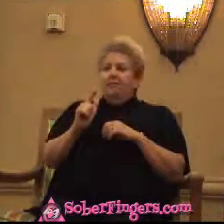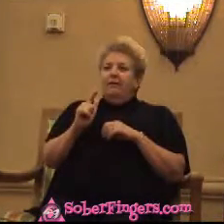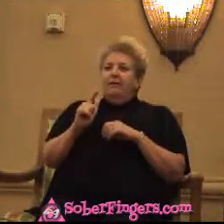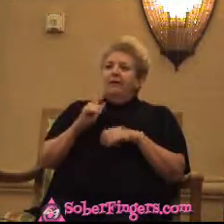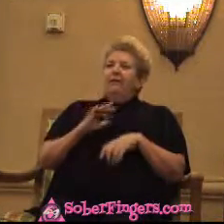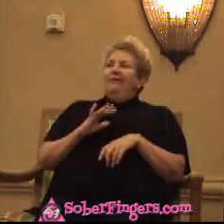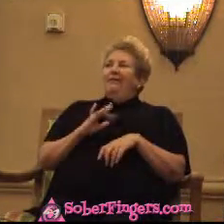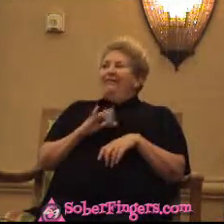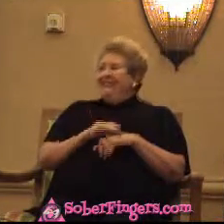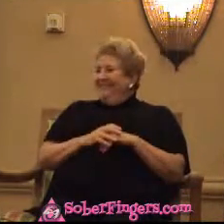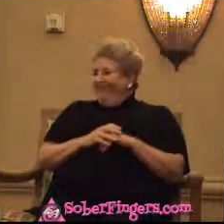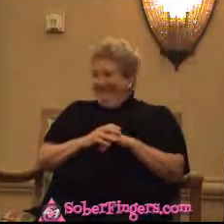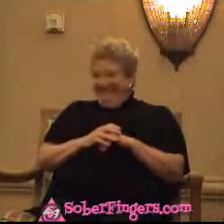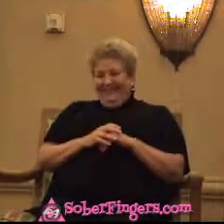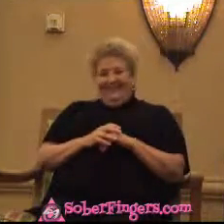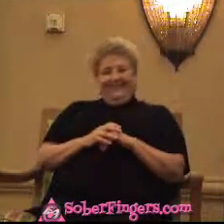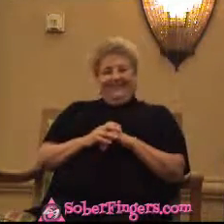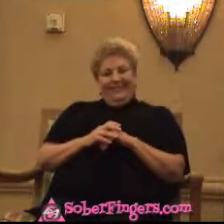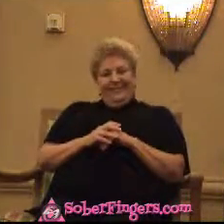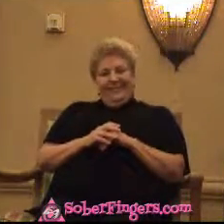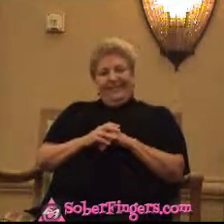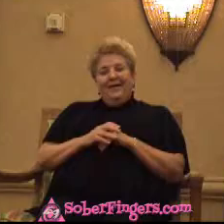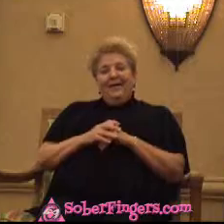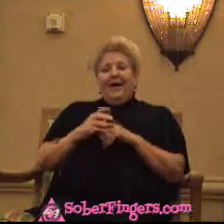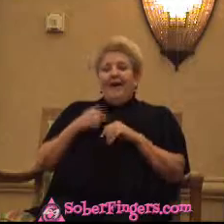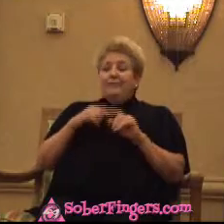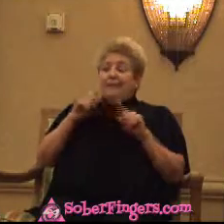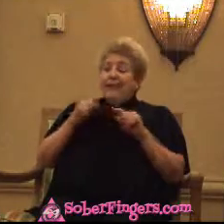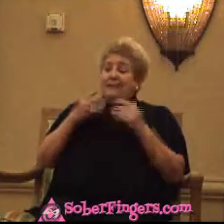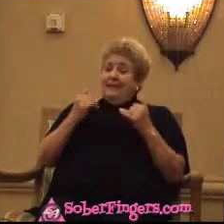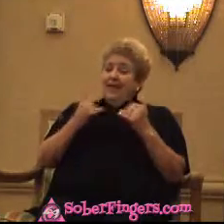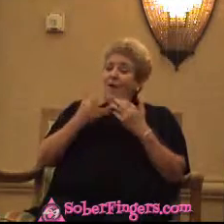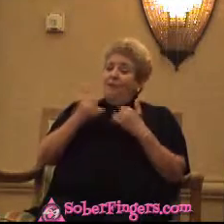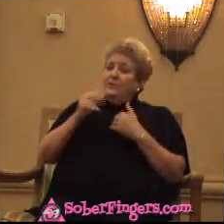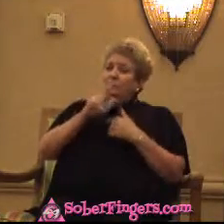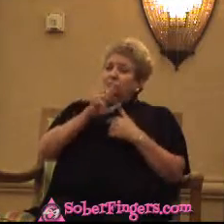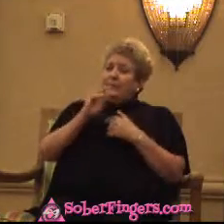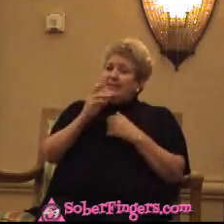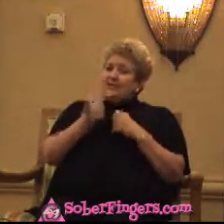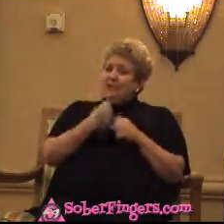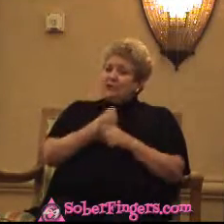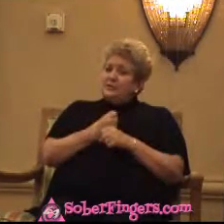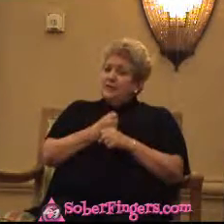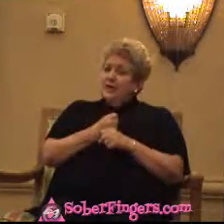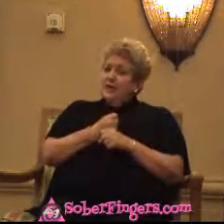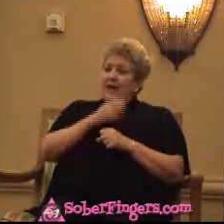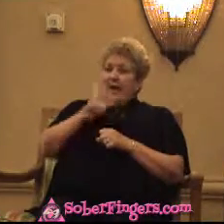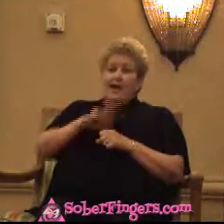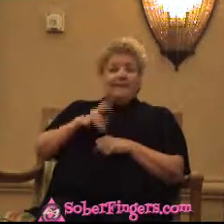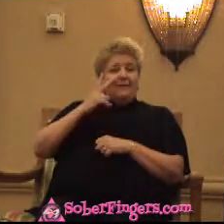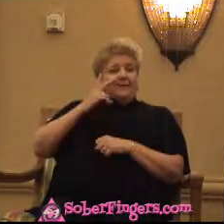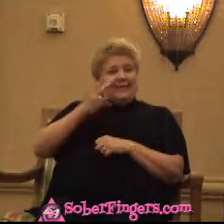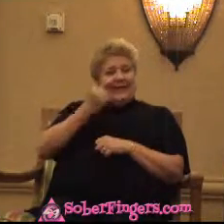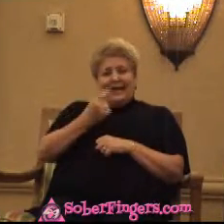Because you know what, I've been around here for almost 36 years, and I've never seen anybody starve to death that's been active in Alcoholics